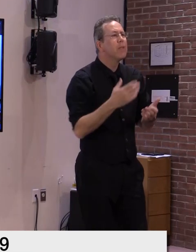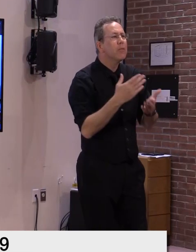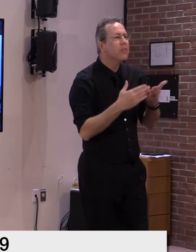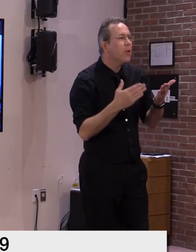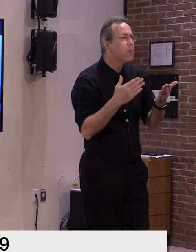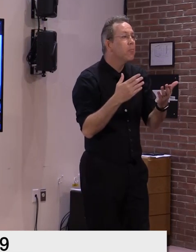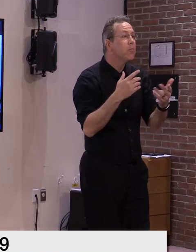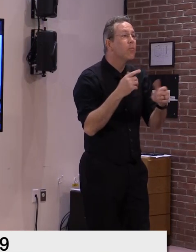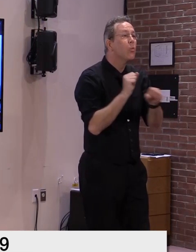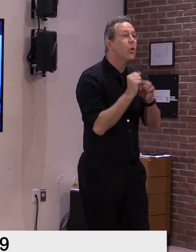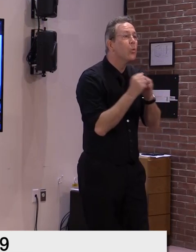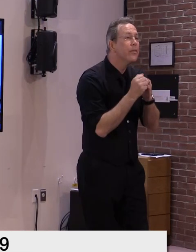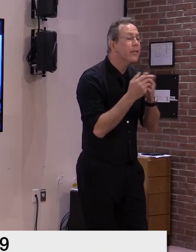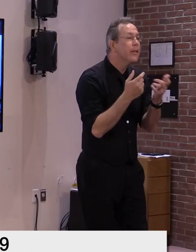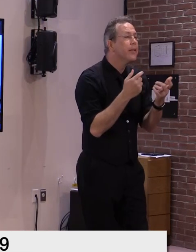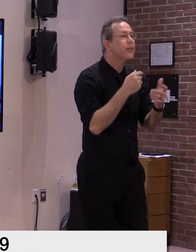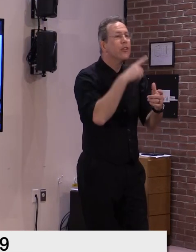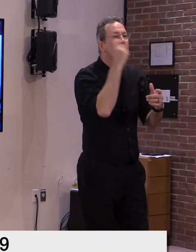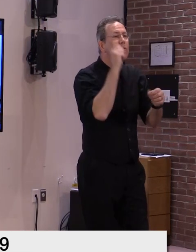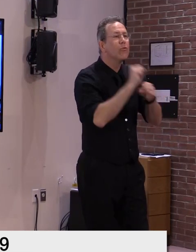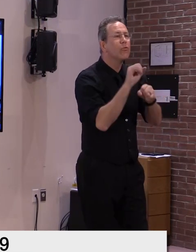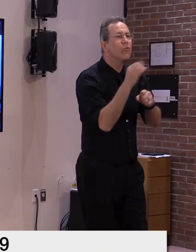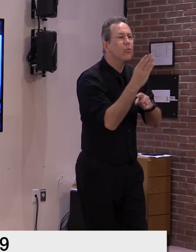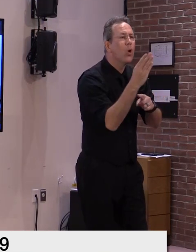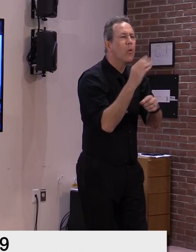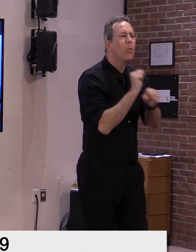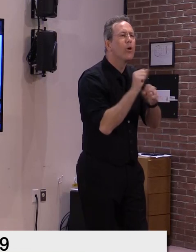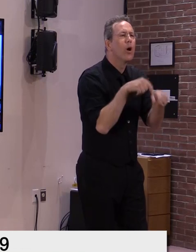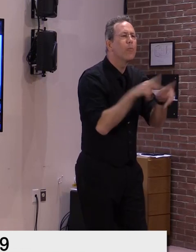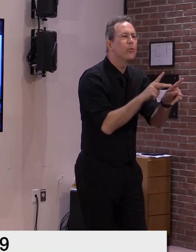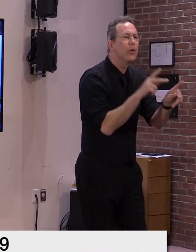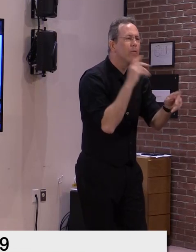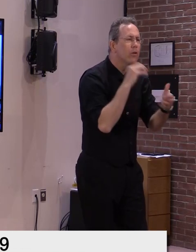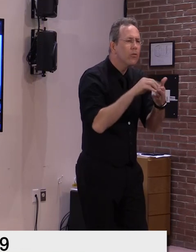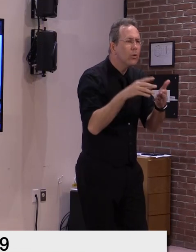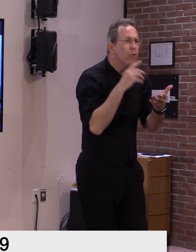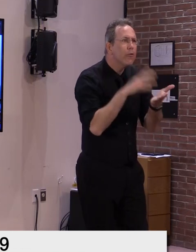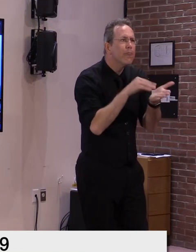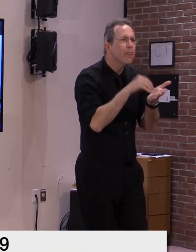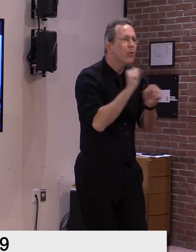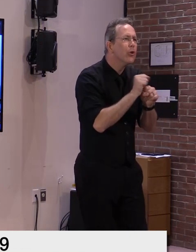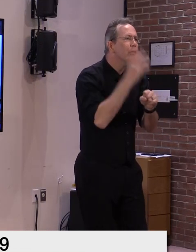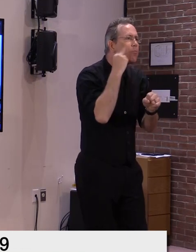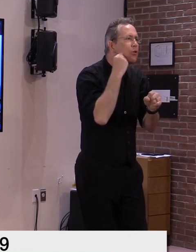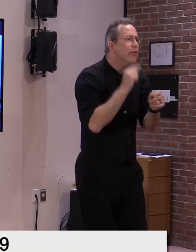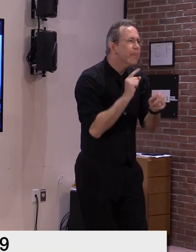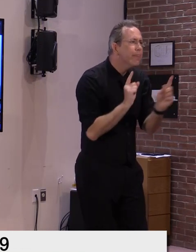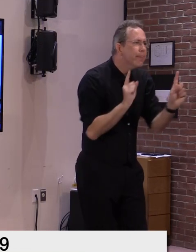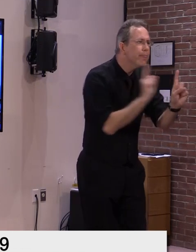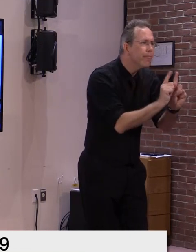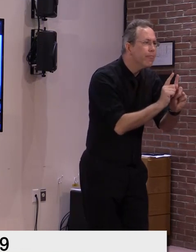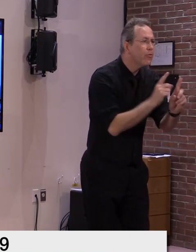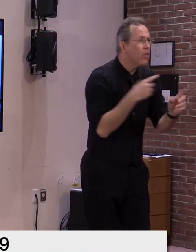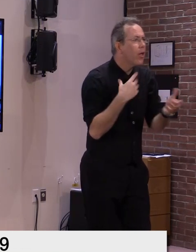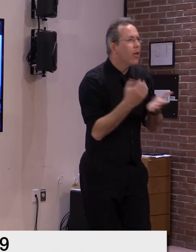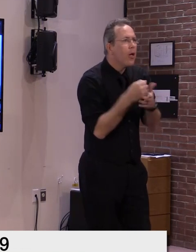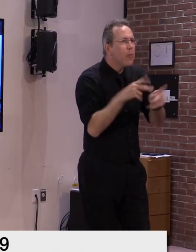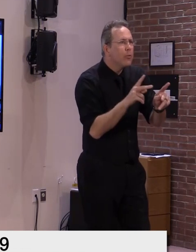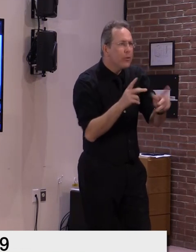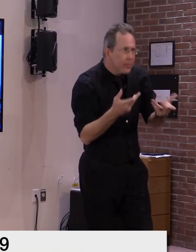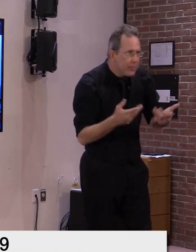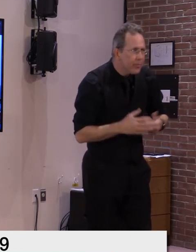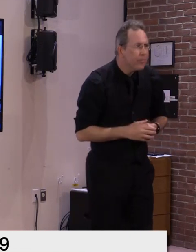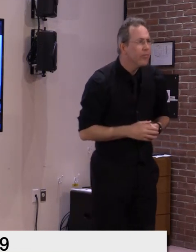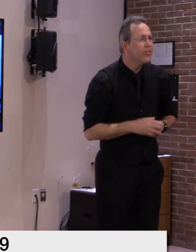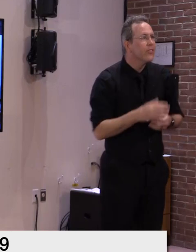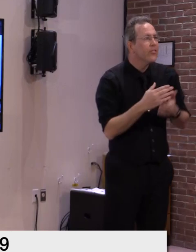well. There are families that have lost income who may need to make that up over the summer. Kids want to put aside a few bucks for college